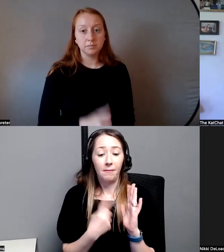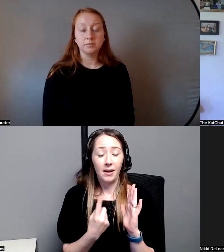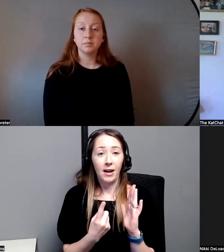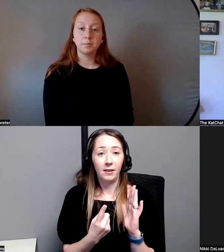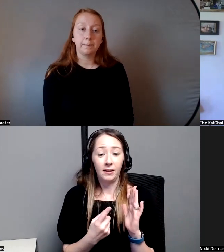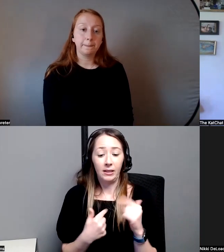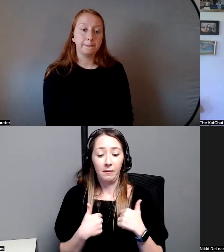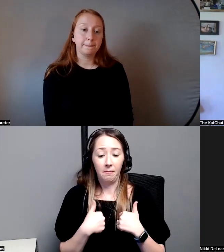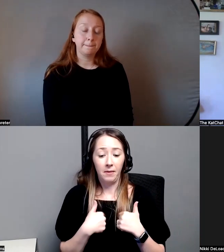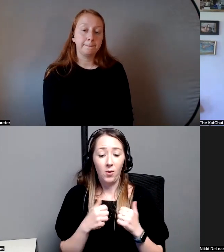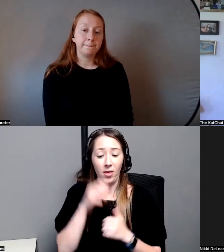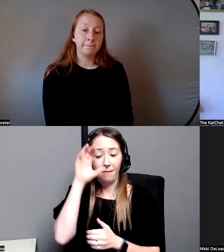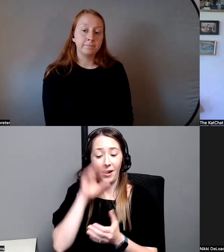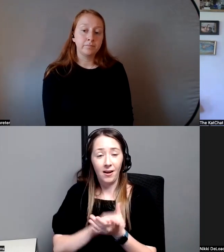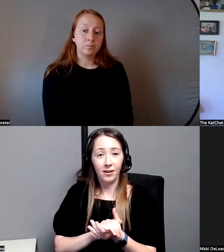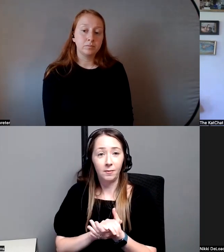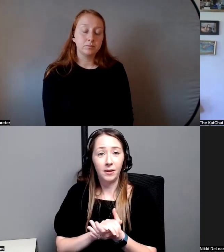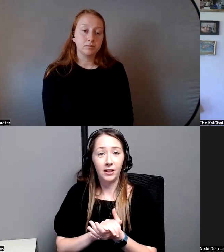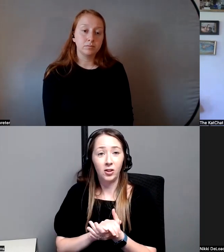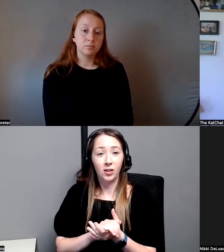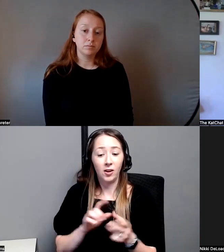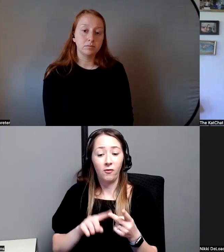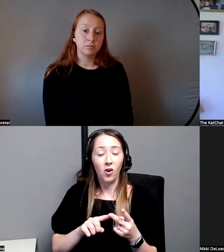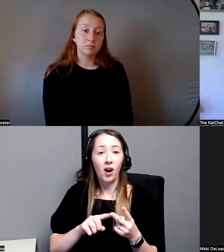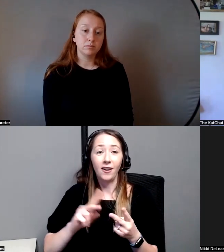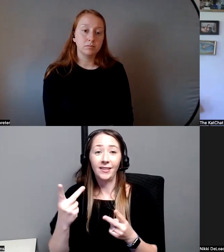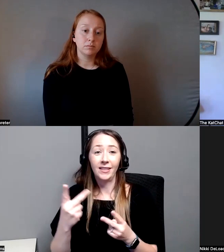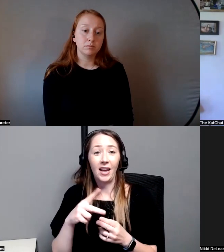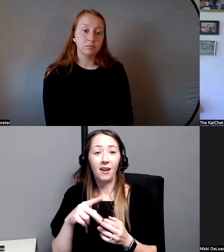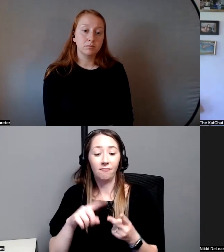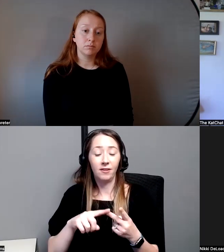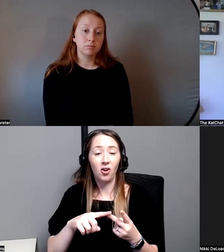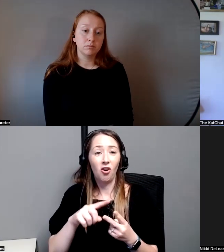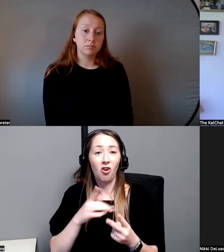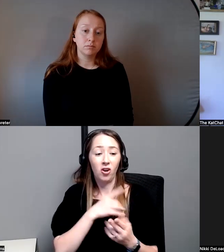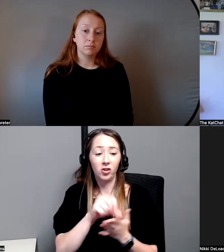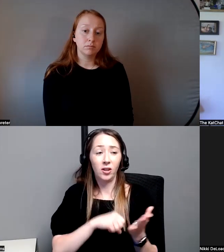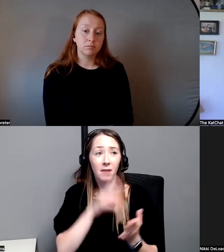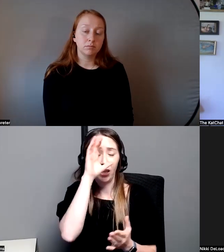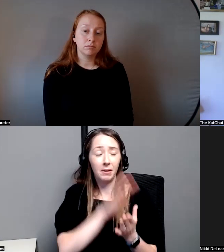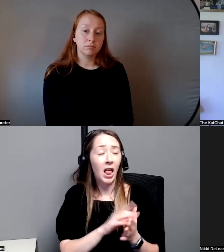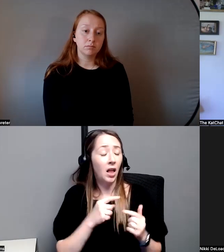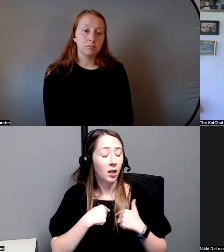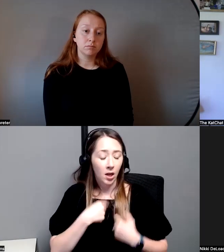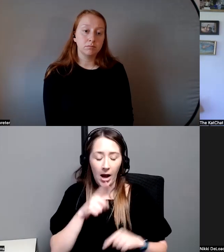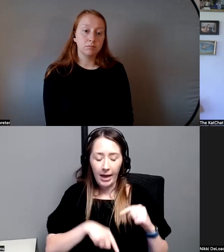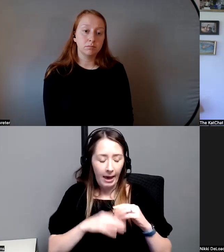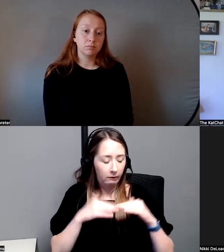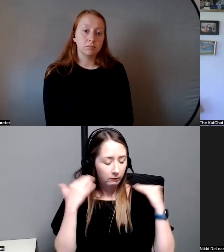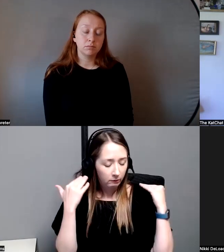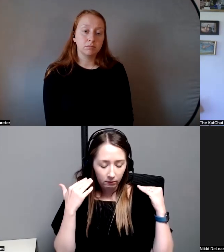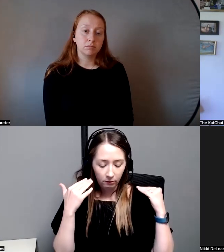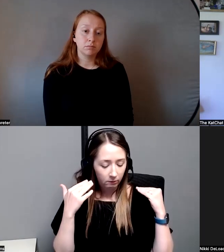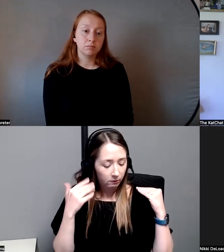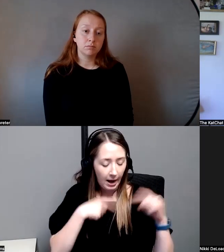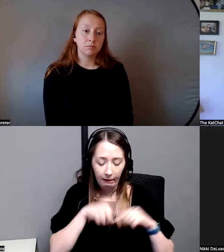in that situation with my husband on our second heart surgery, where my husband was like, I can't